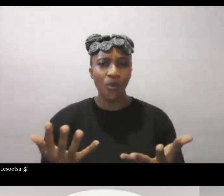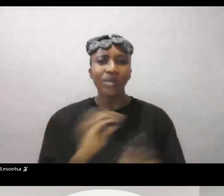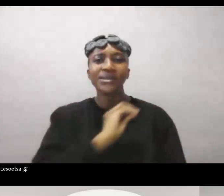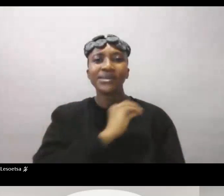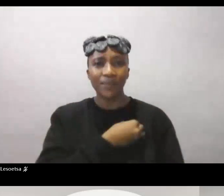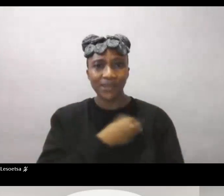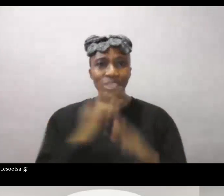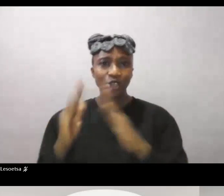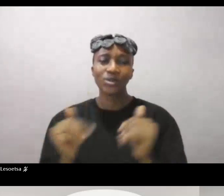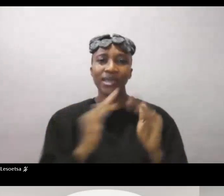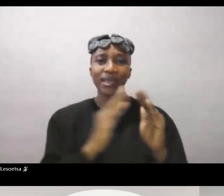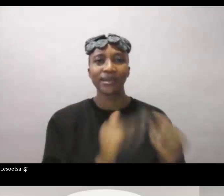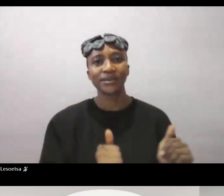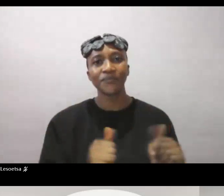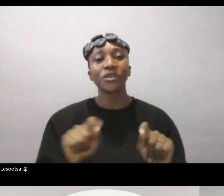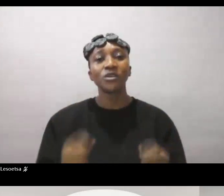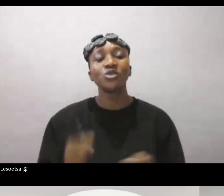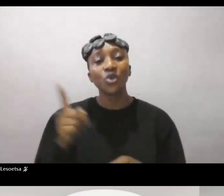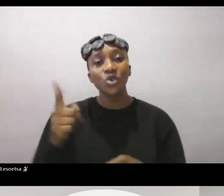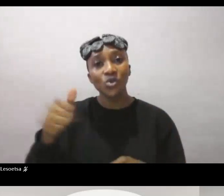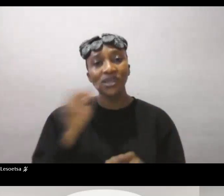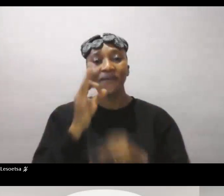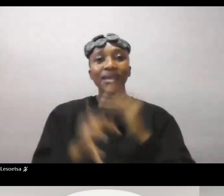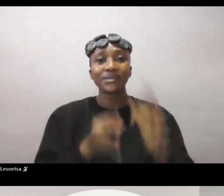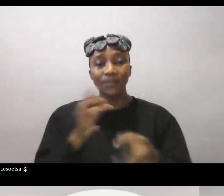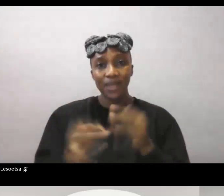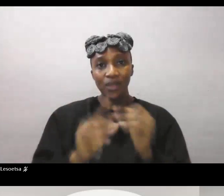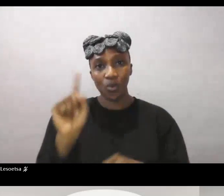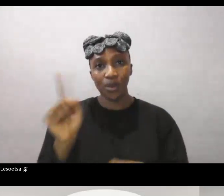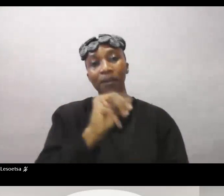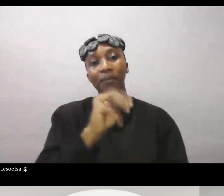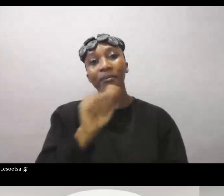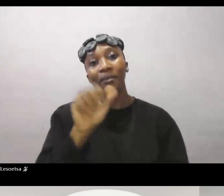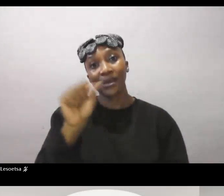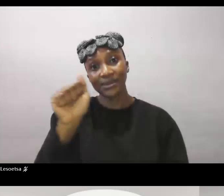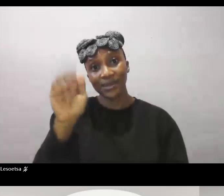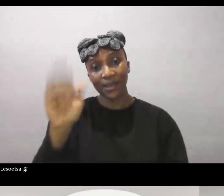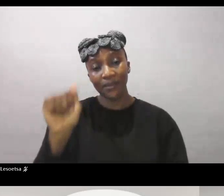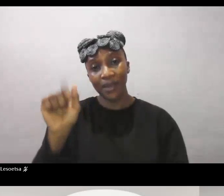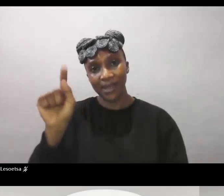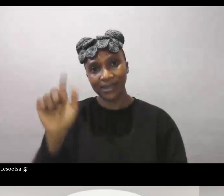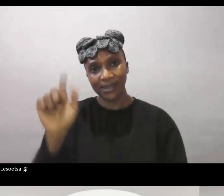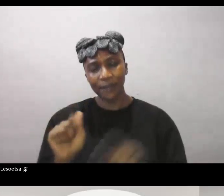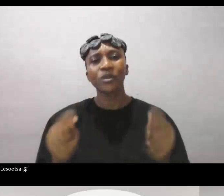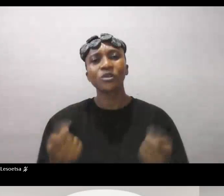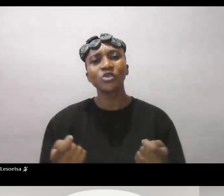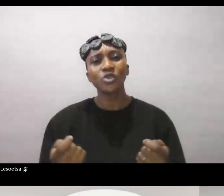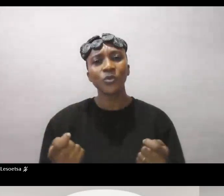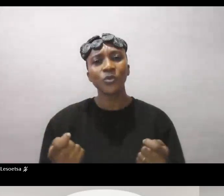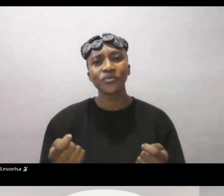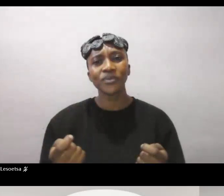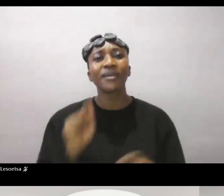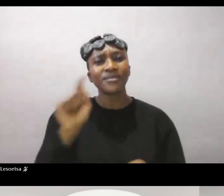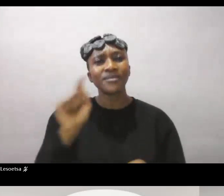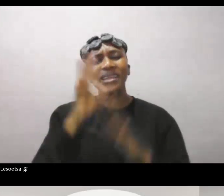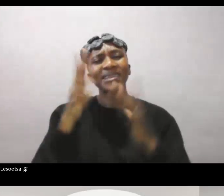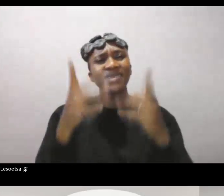But what you're saying, Masibata, is that how do we, that sign language, how do